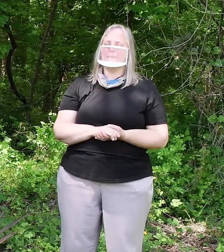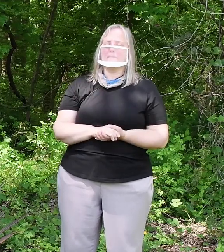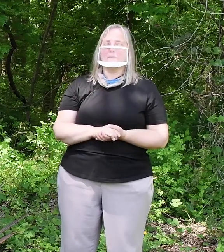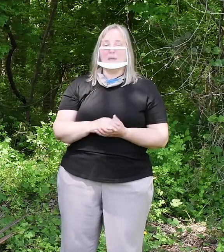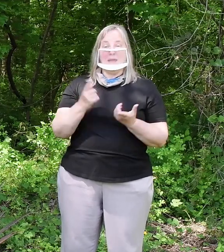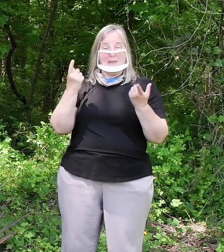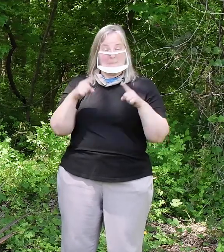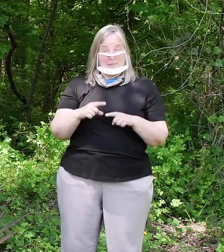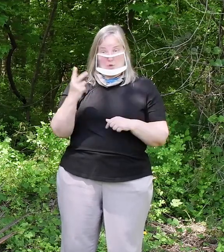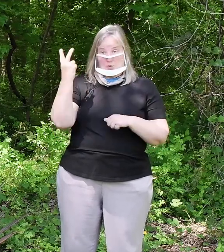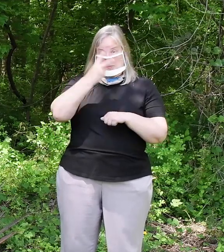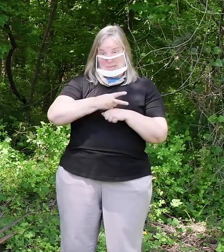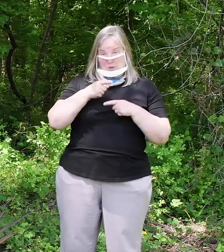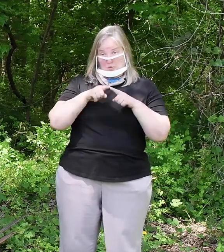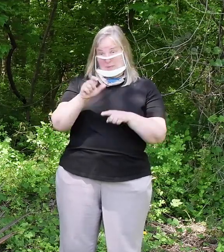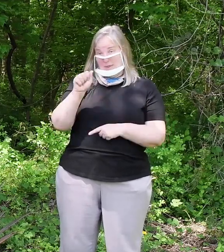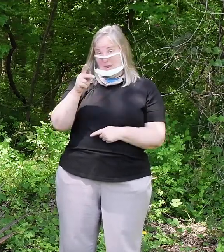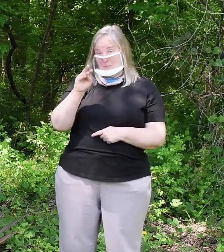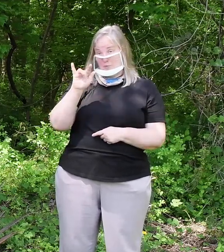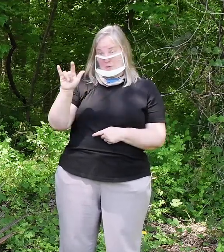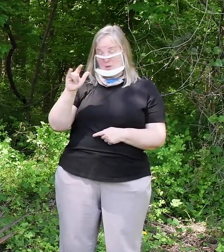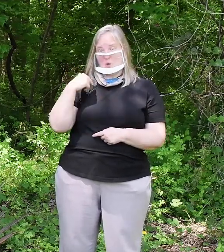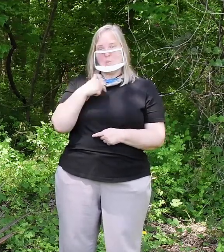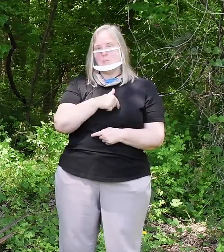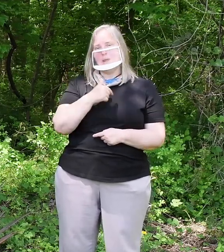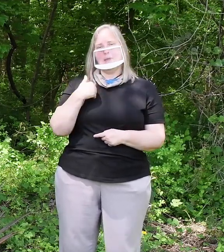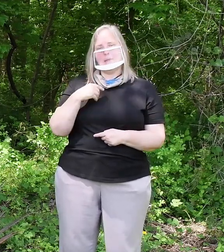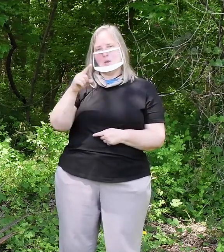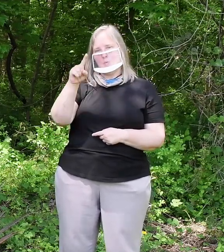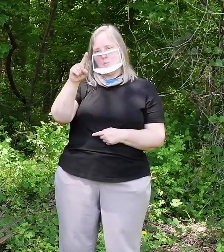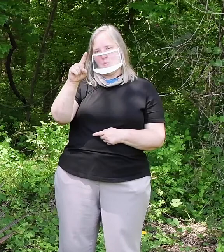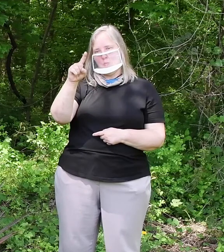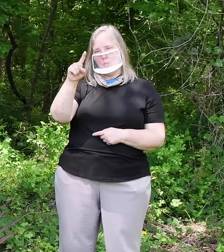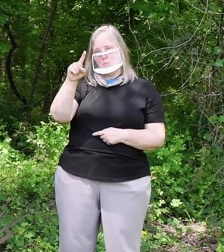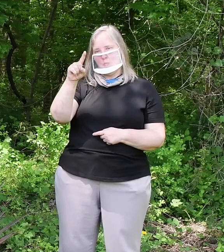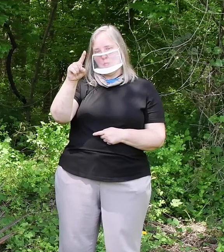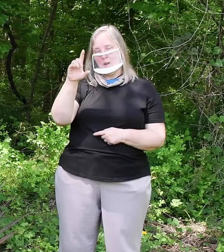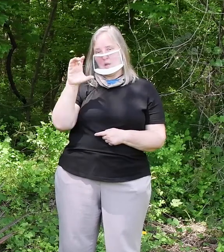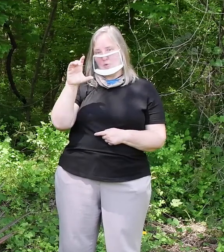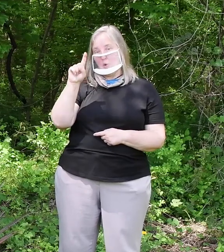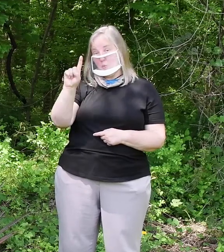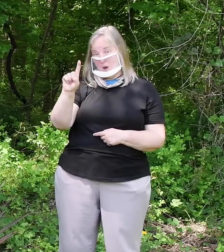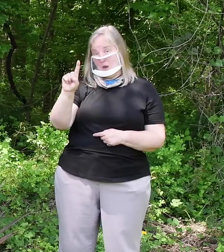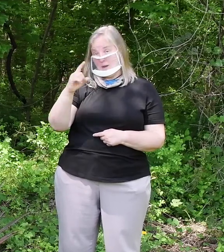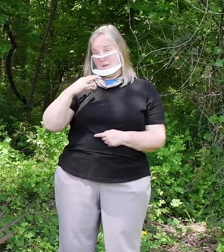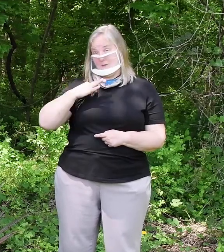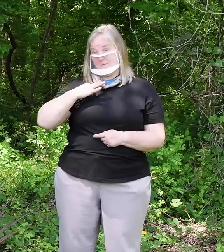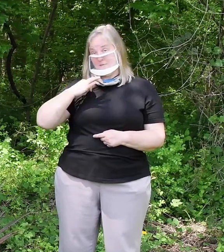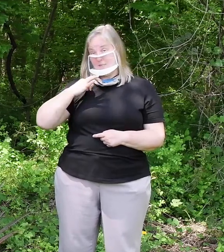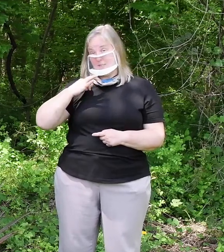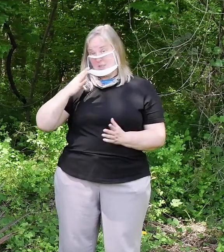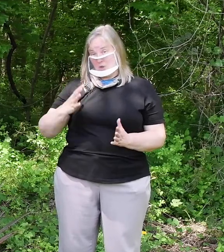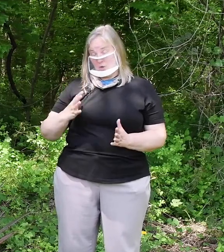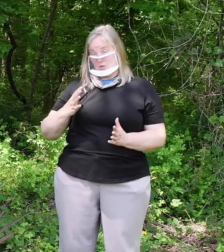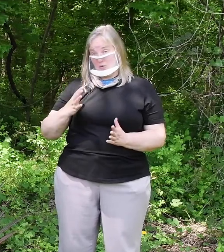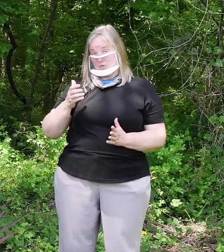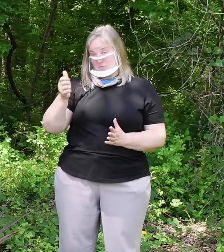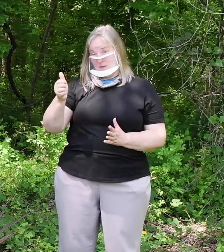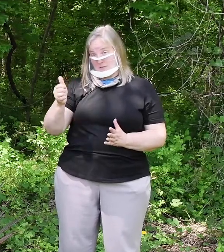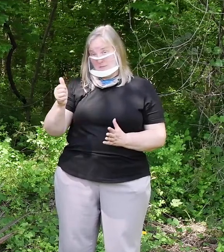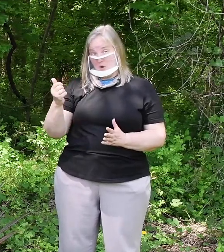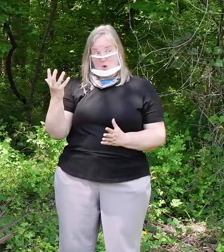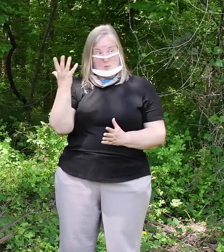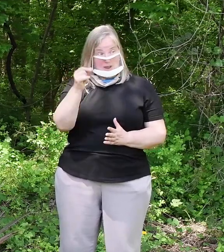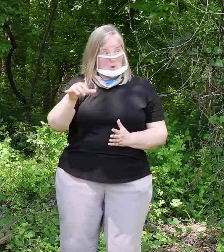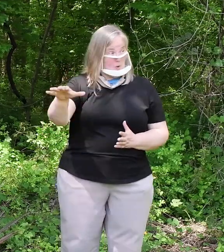2 days during April, we had 101 volunteers go out and